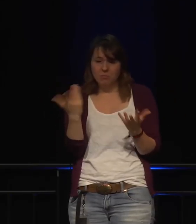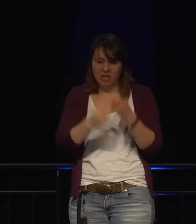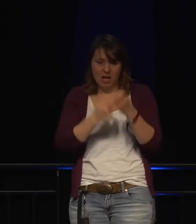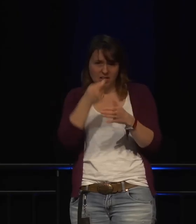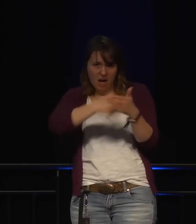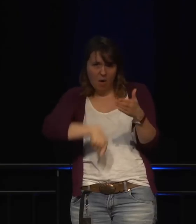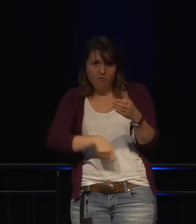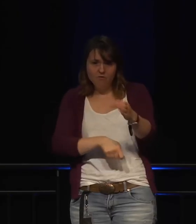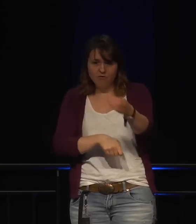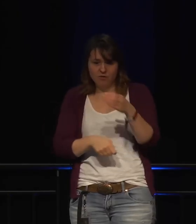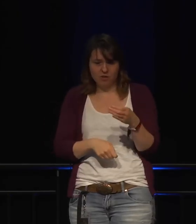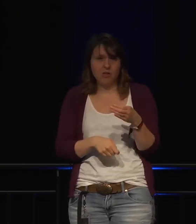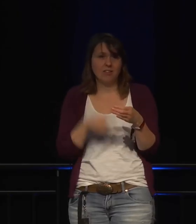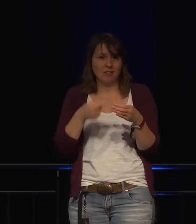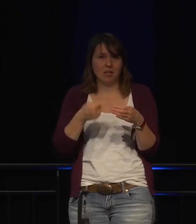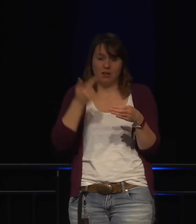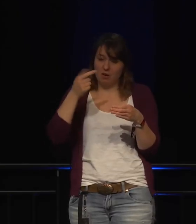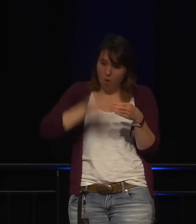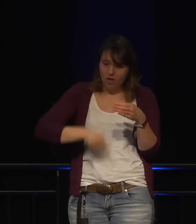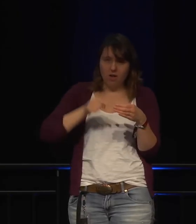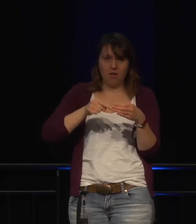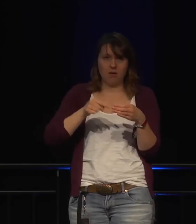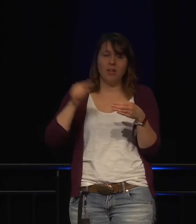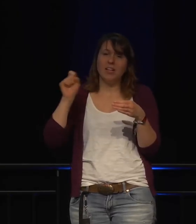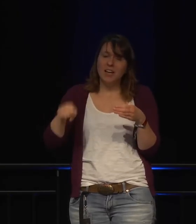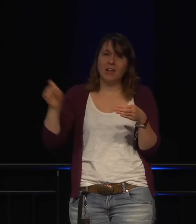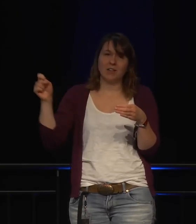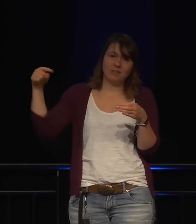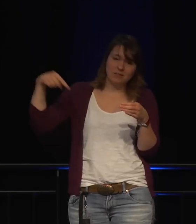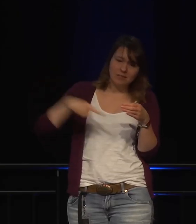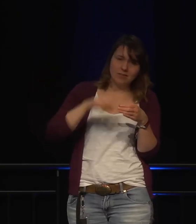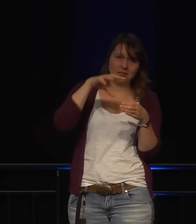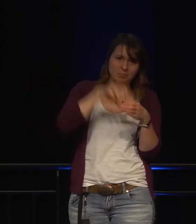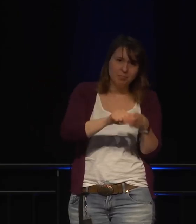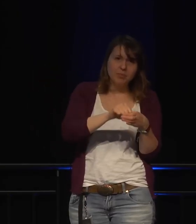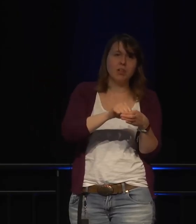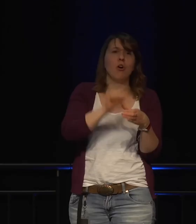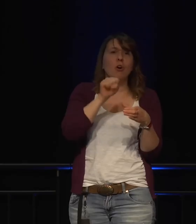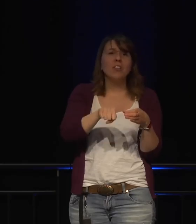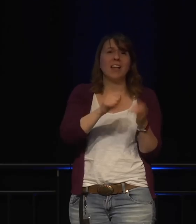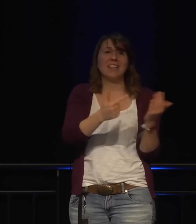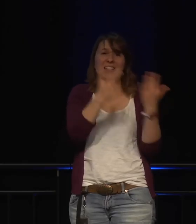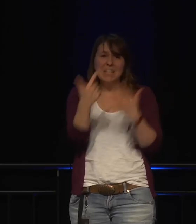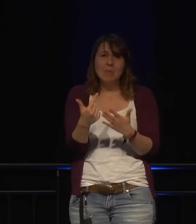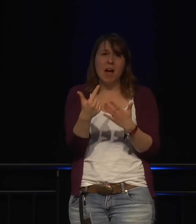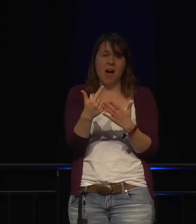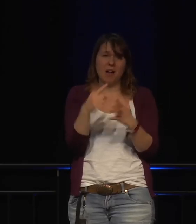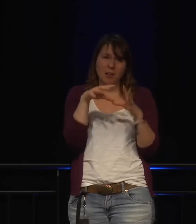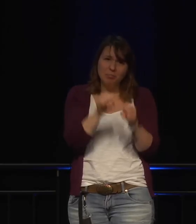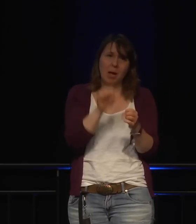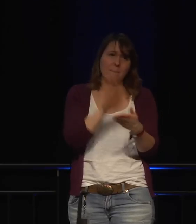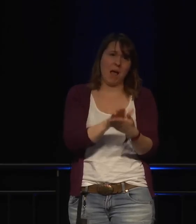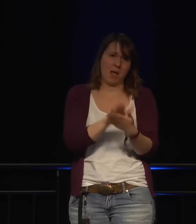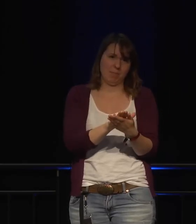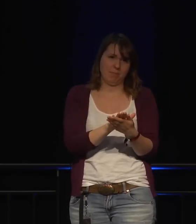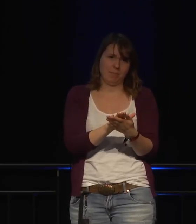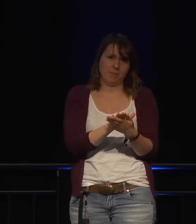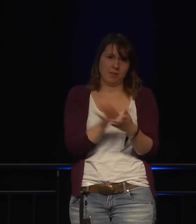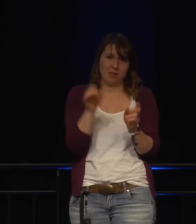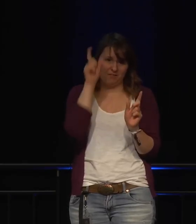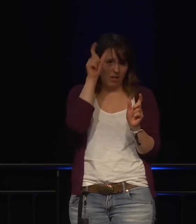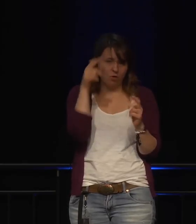could get infected and could stay infected for seven years. So, that's why it's